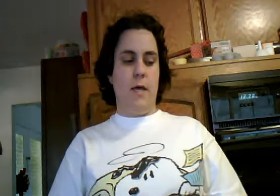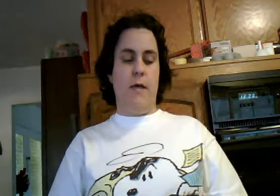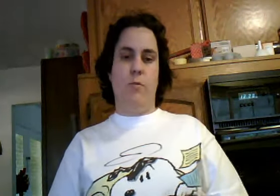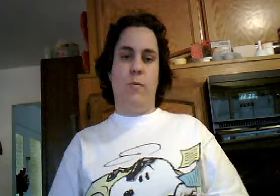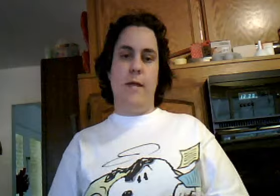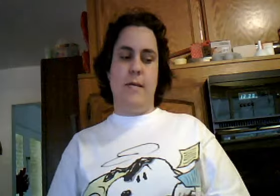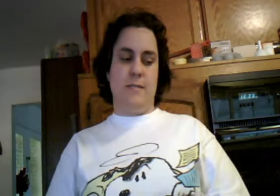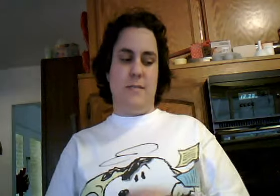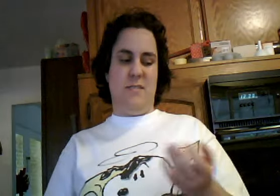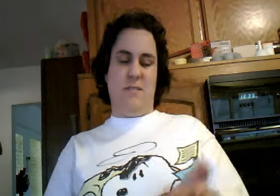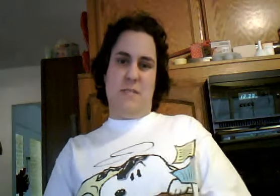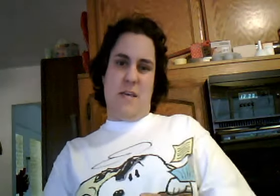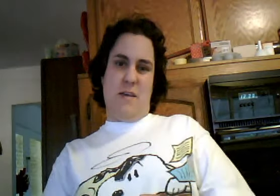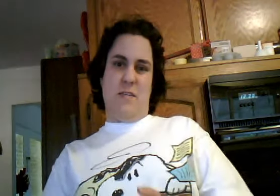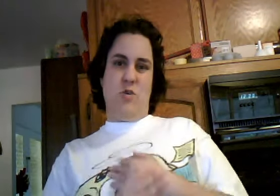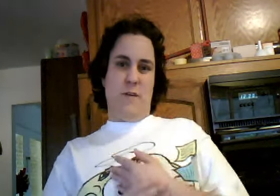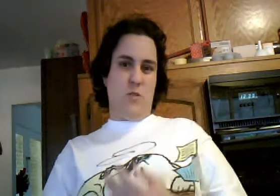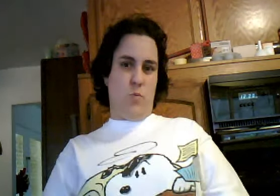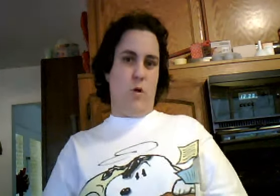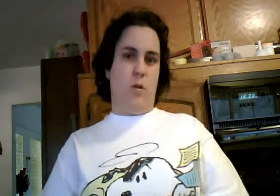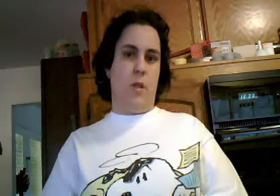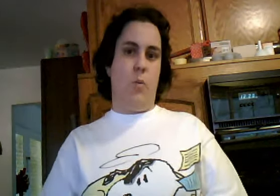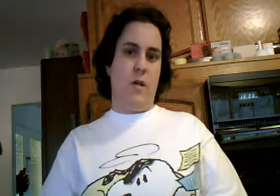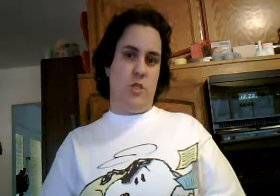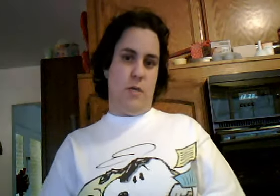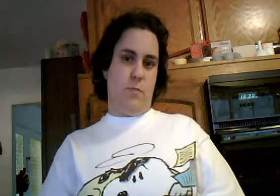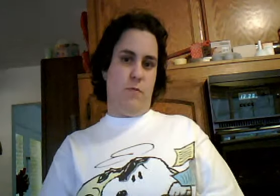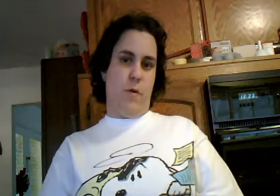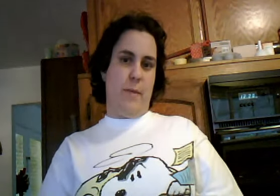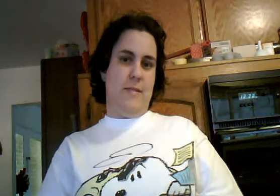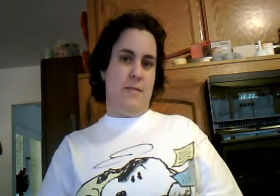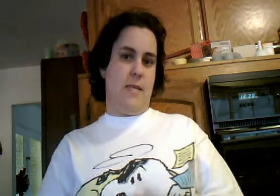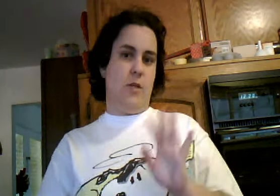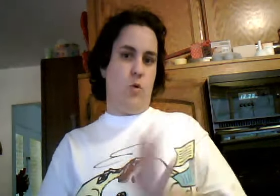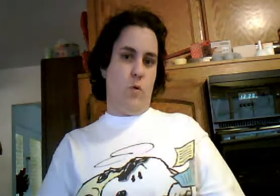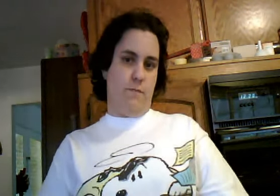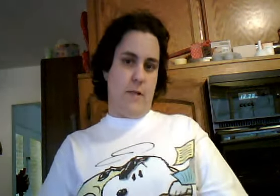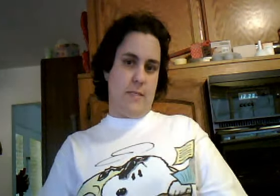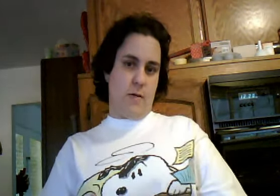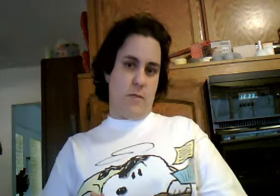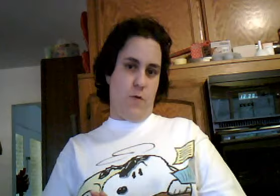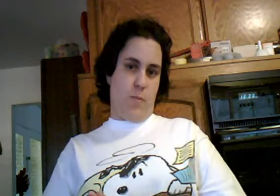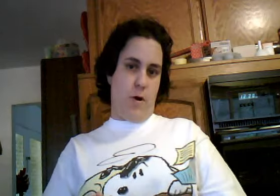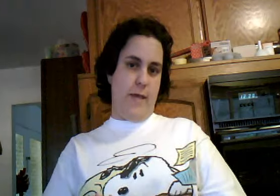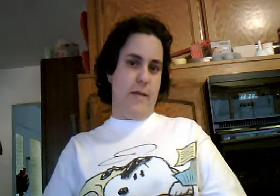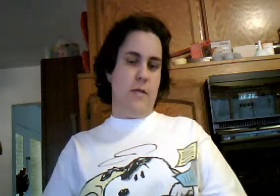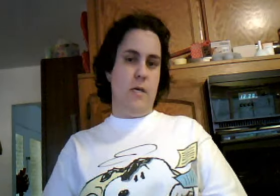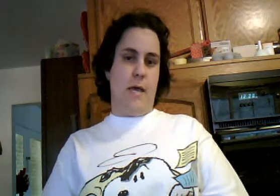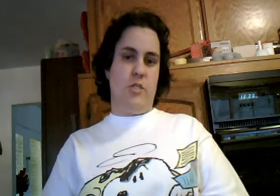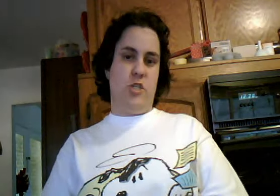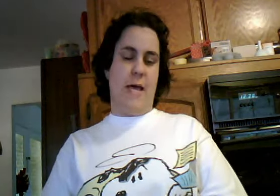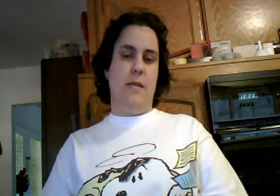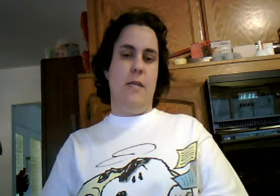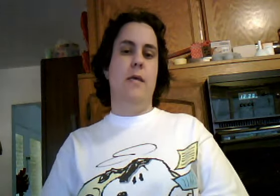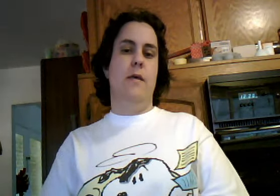Another one is, say, the two of us will watch the performance, then go to a friend's house for a party and chat,